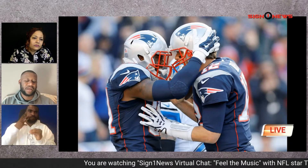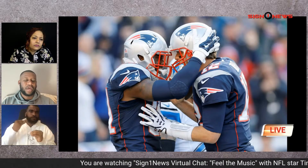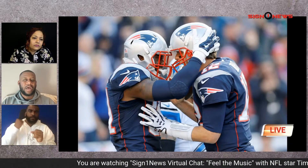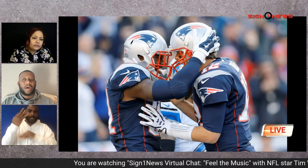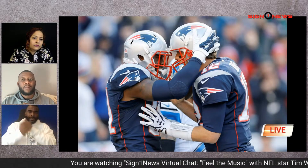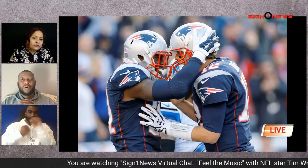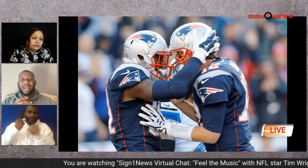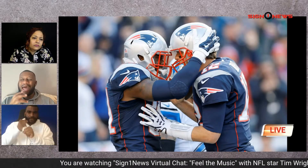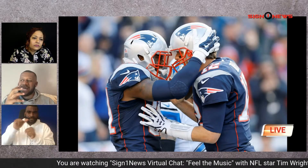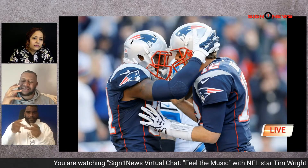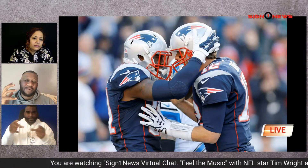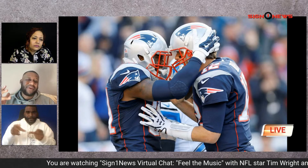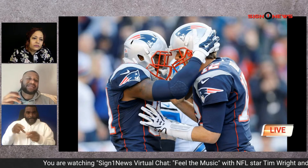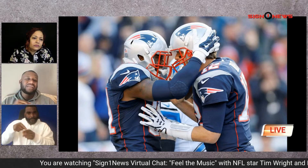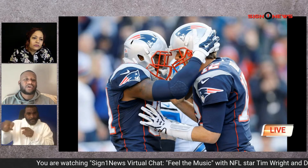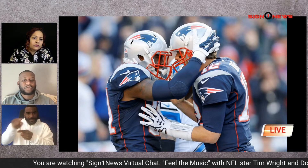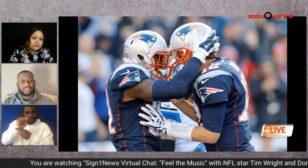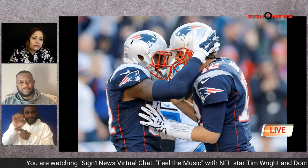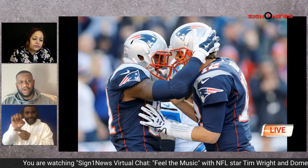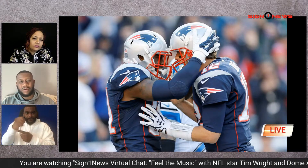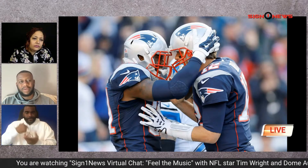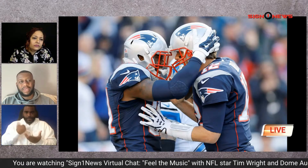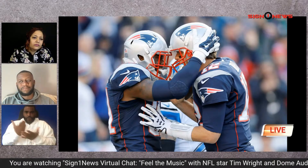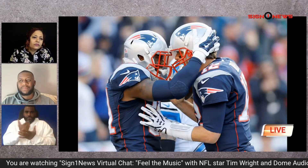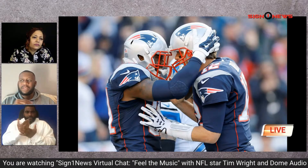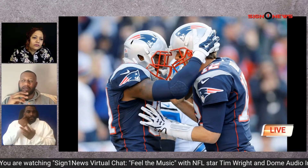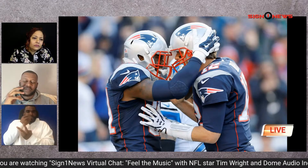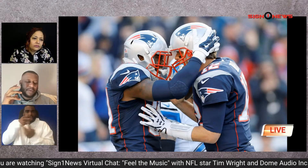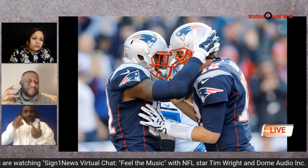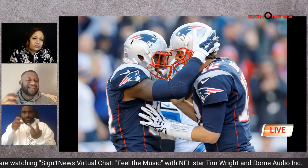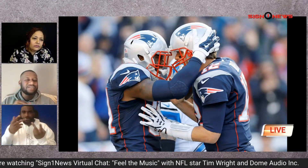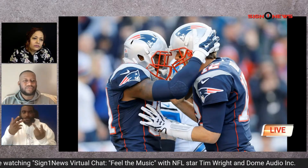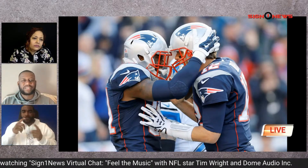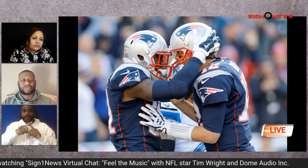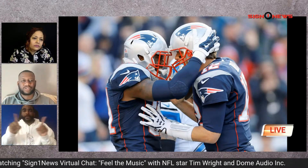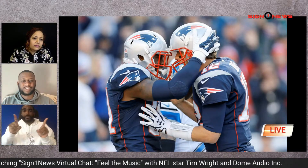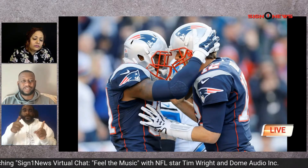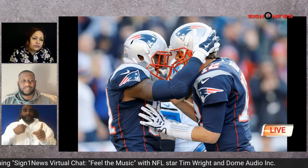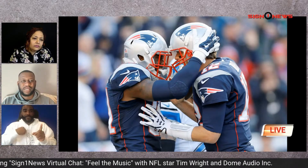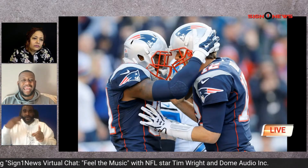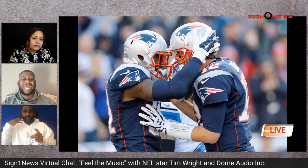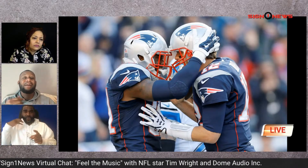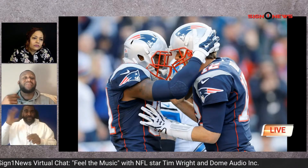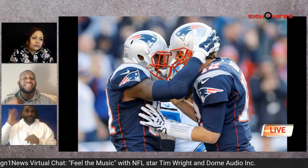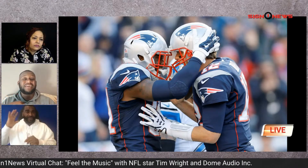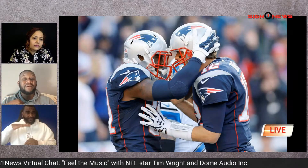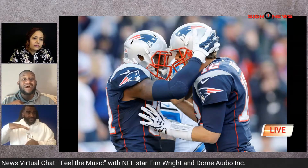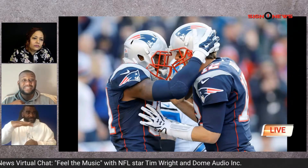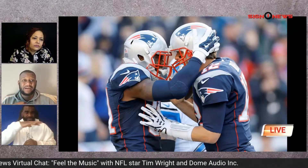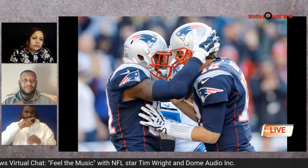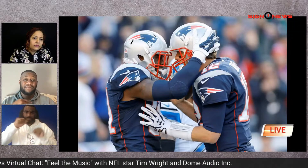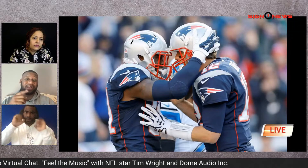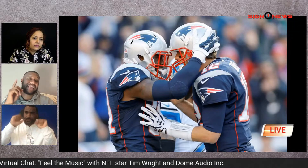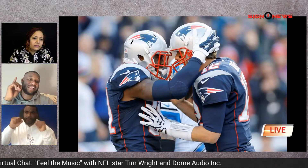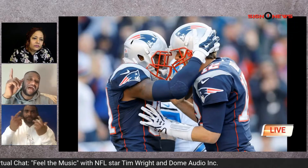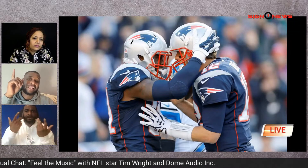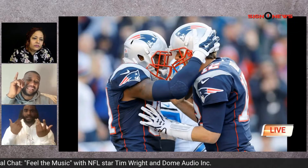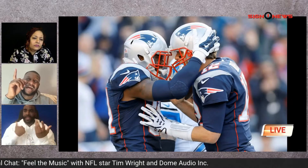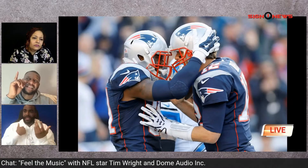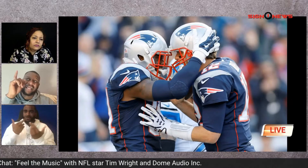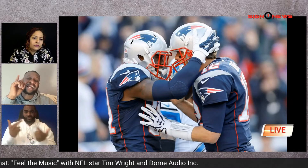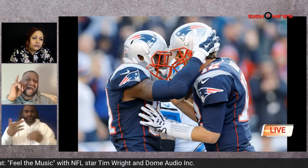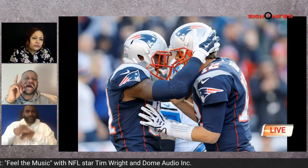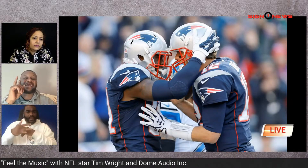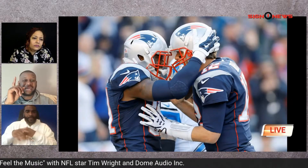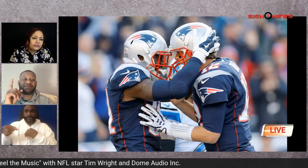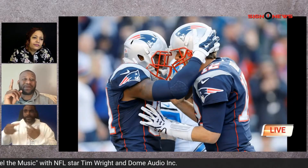position. But I had some amazing coaches around me, some amazing resources, and I believed in myself, and